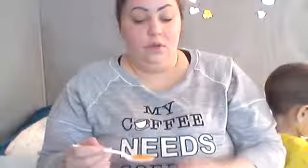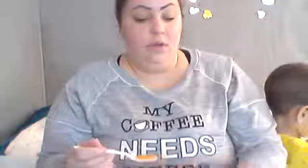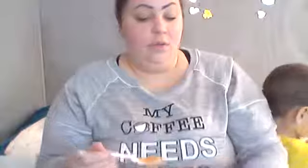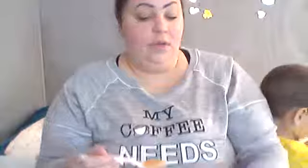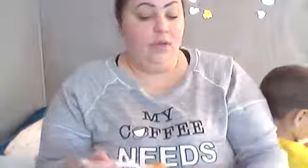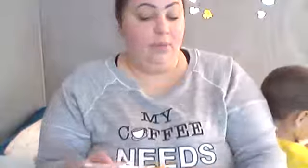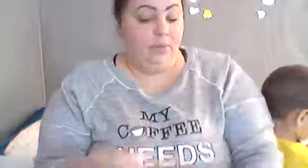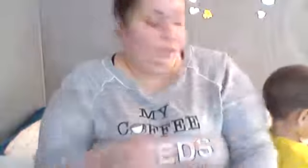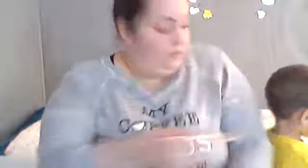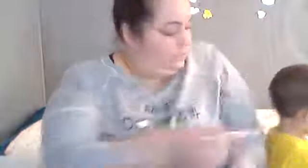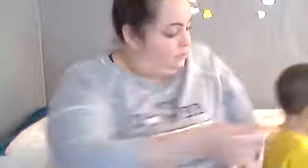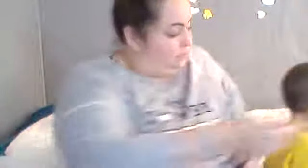Right here, Papa.